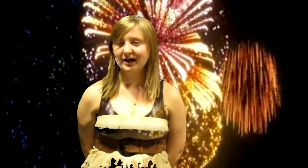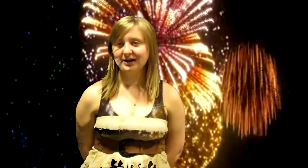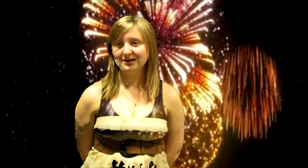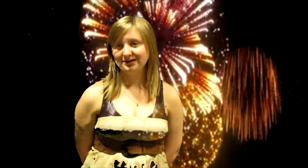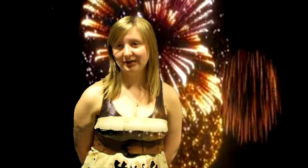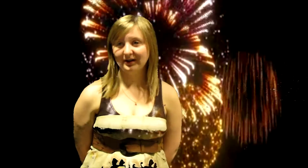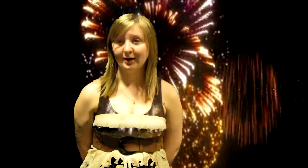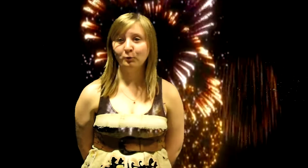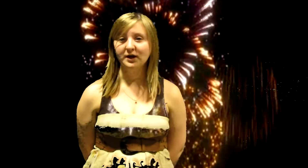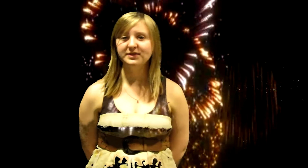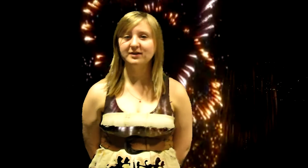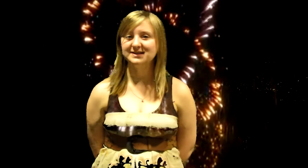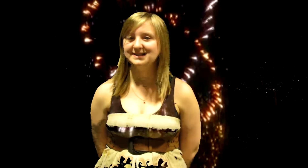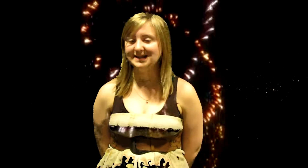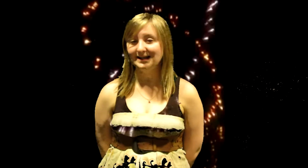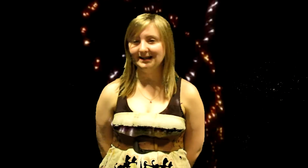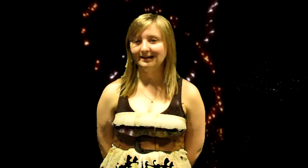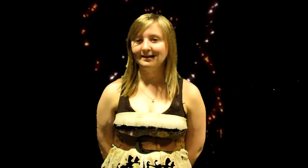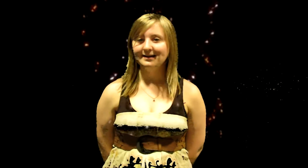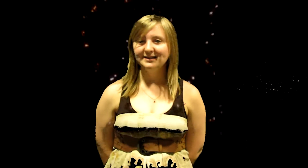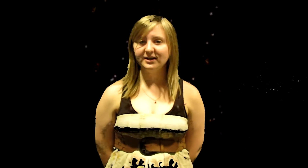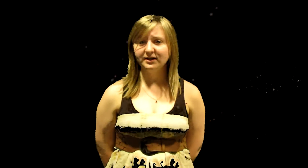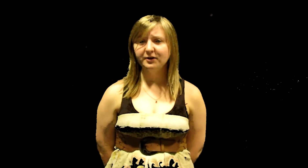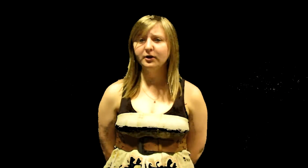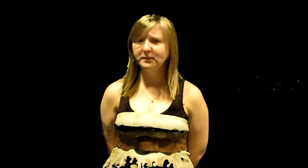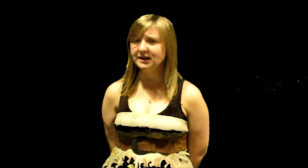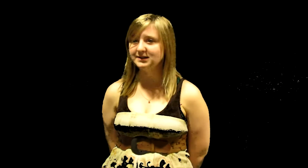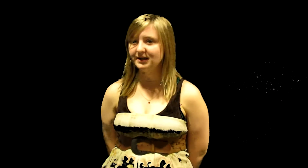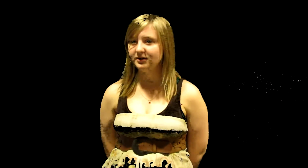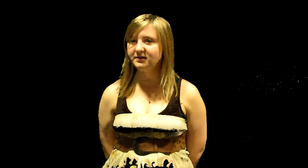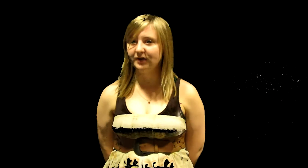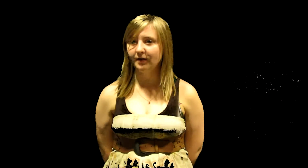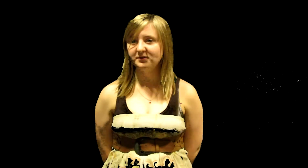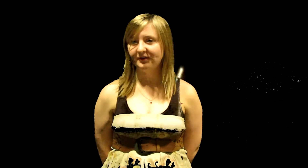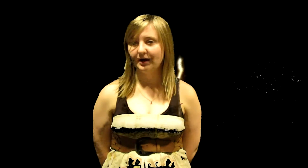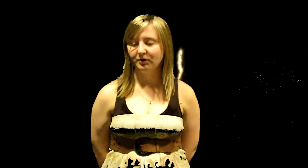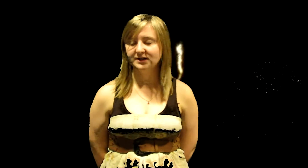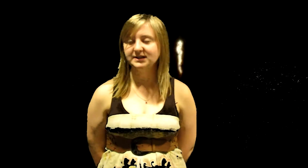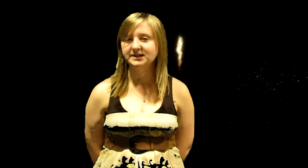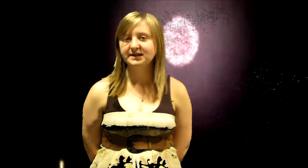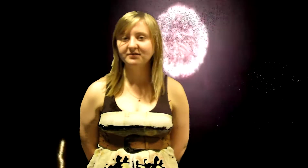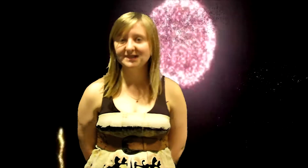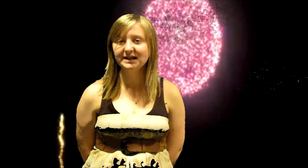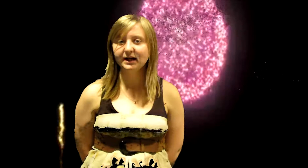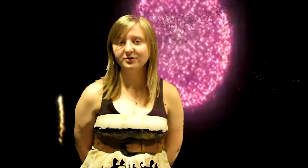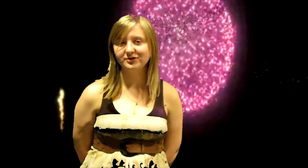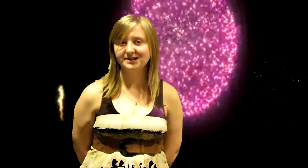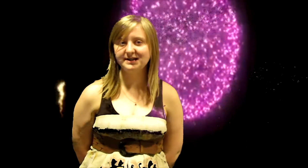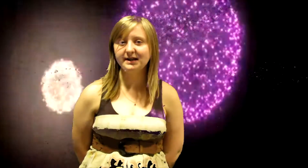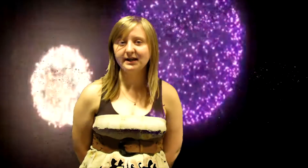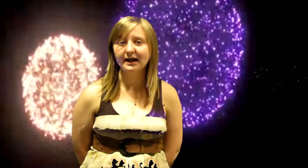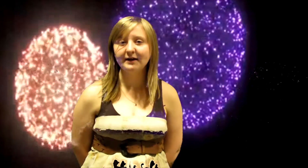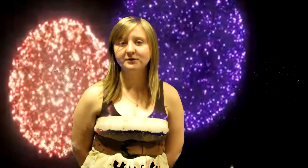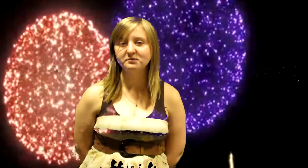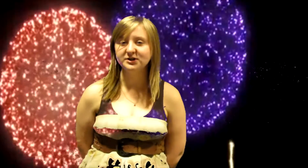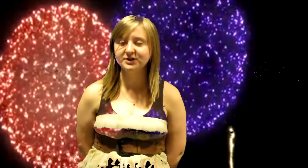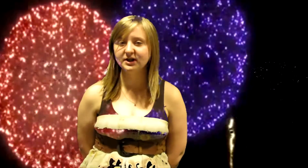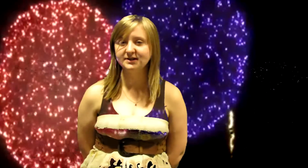China circa 1000 CE. The Europeans later developed fireworks in 1700 CE after missionaries went